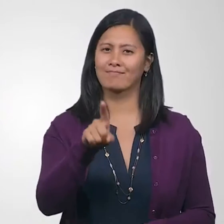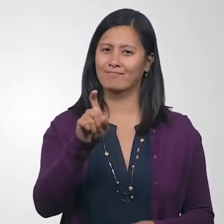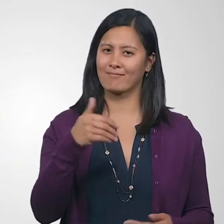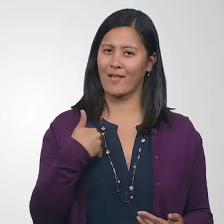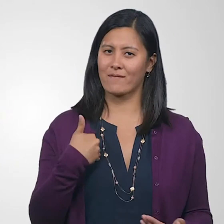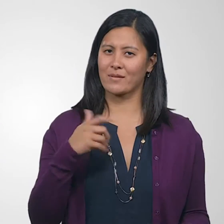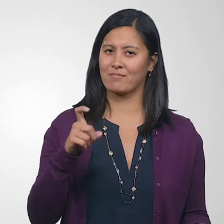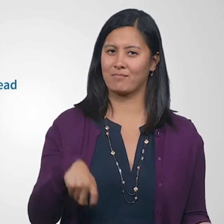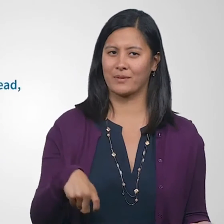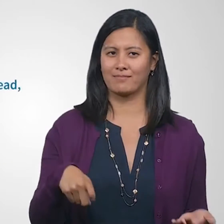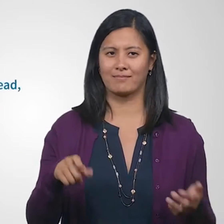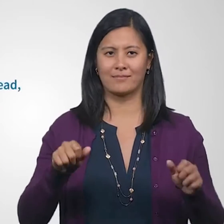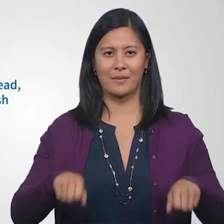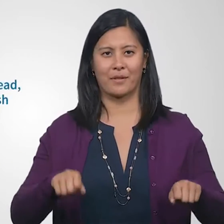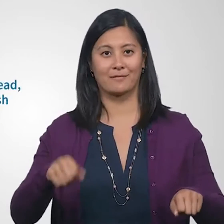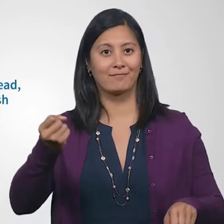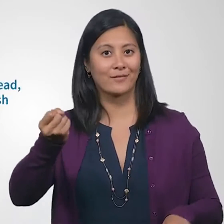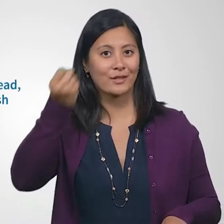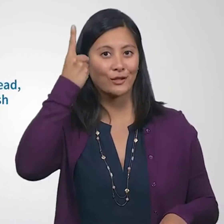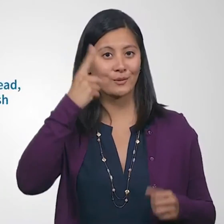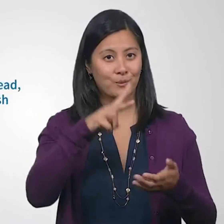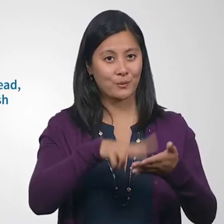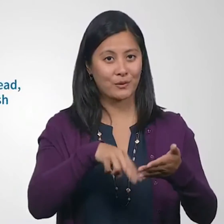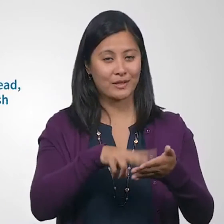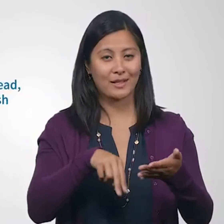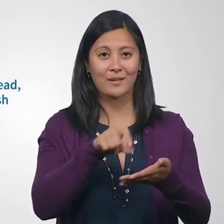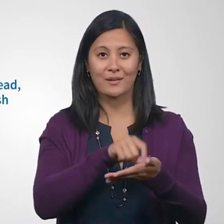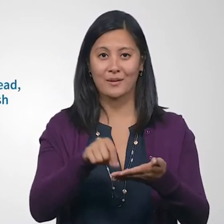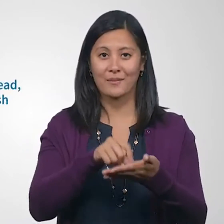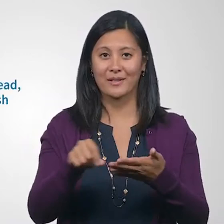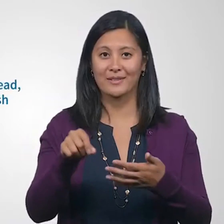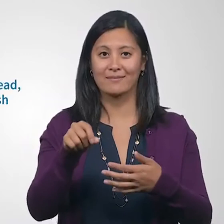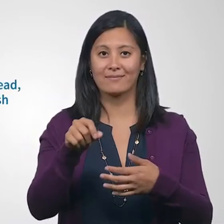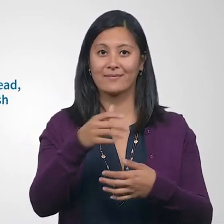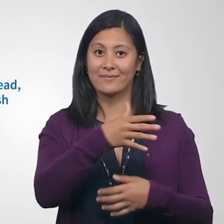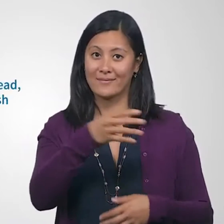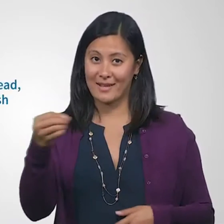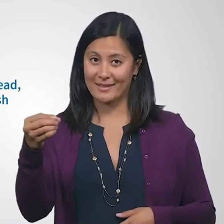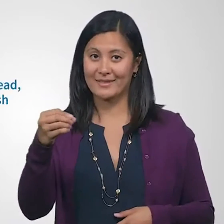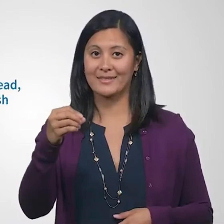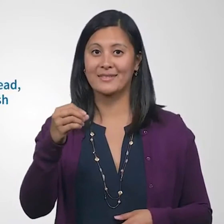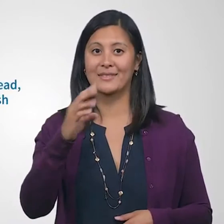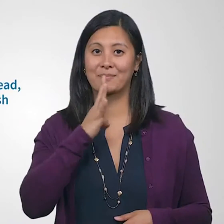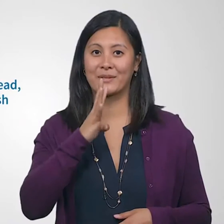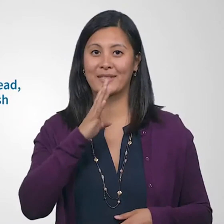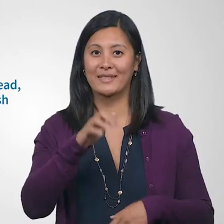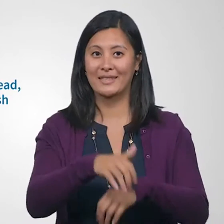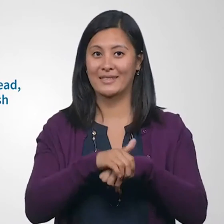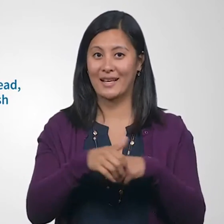You must possess the ability to understand, read, write, and speak the English